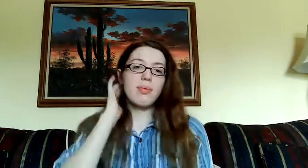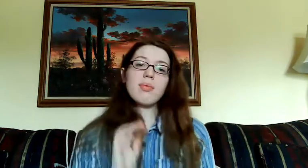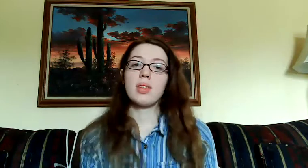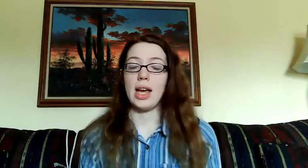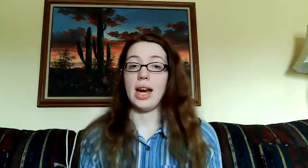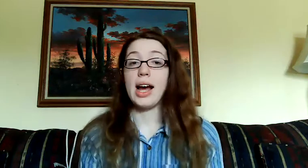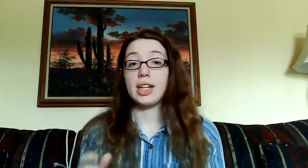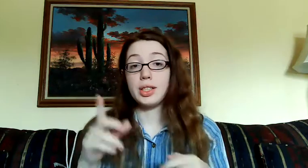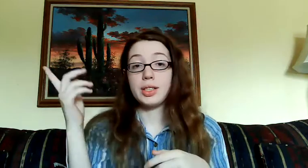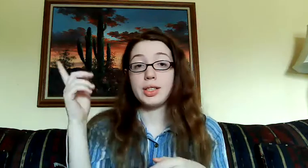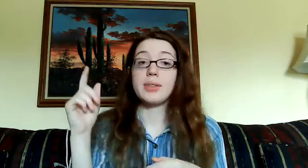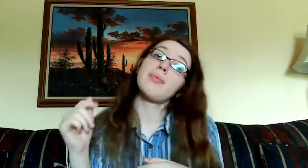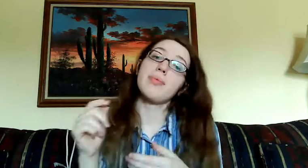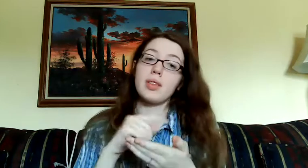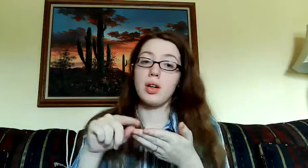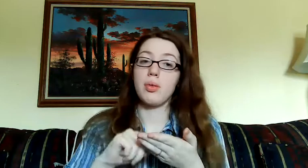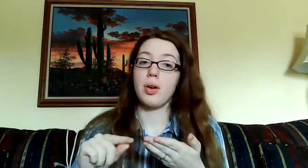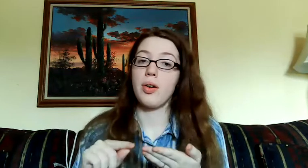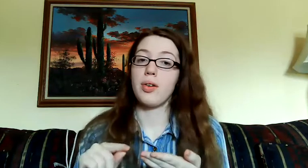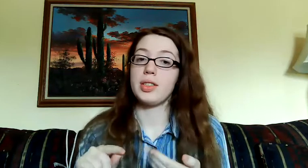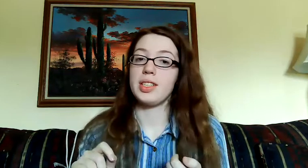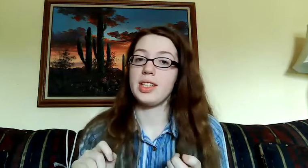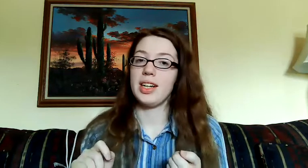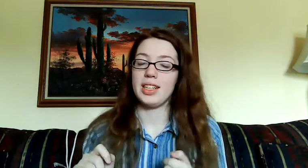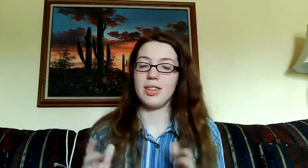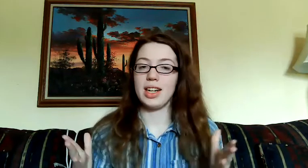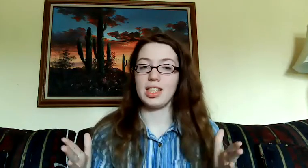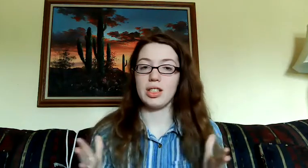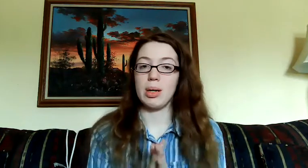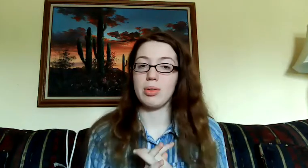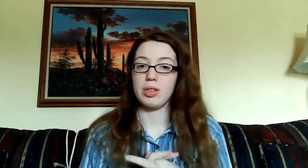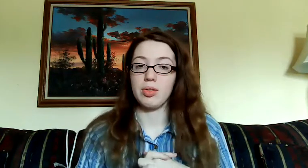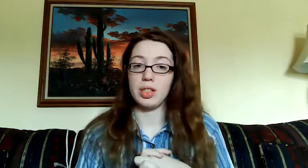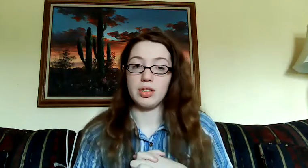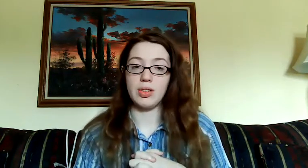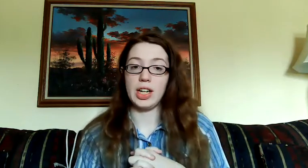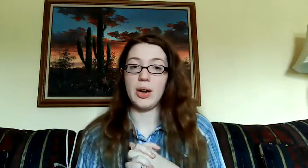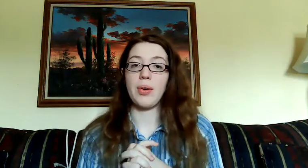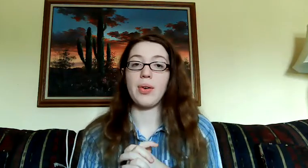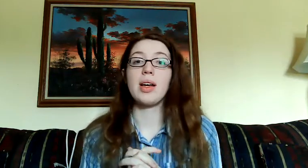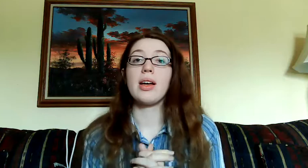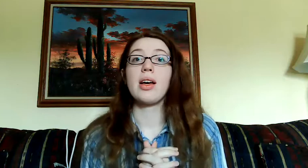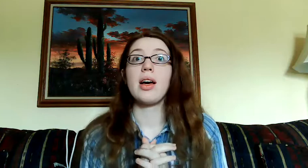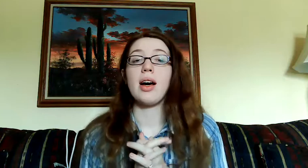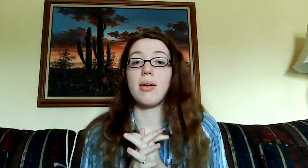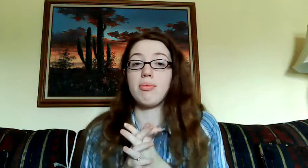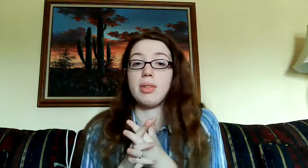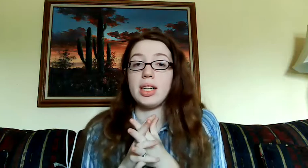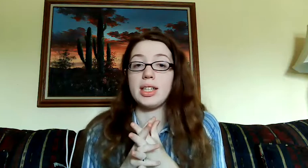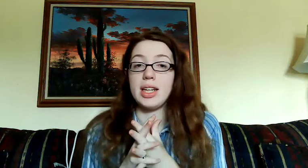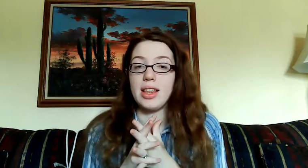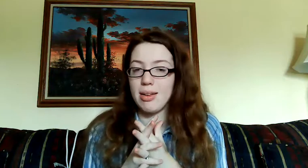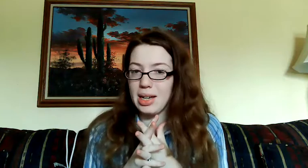And I actually wrote a transcript for this video because I thought it'd be helpful